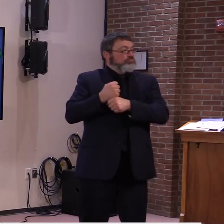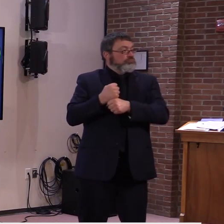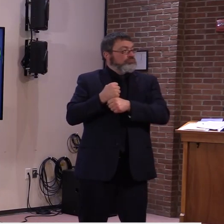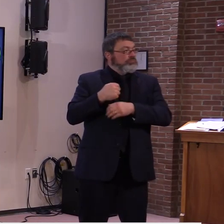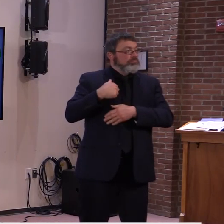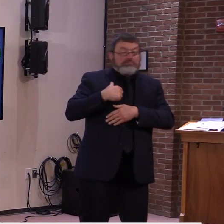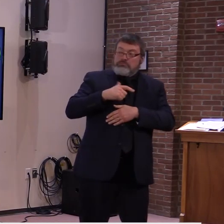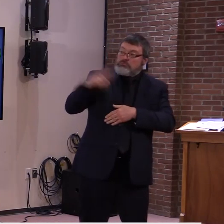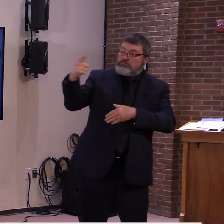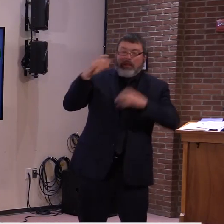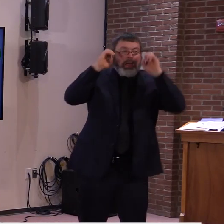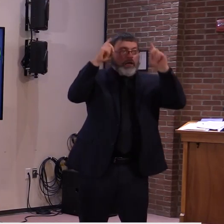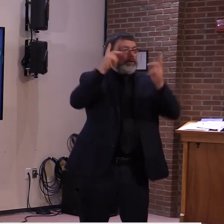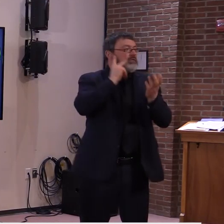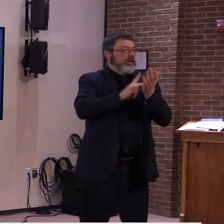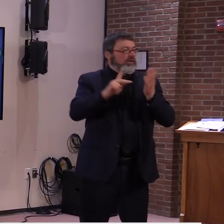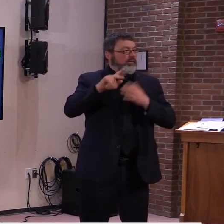French.